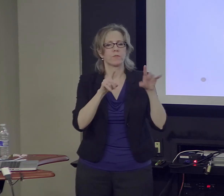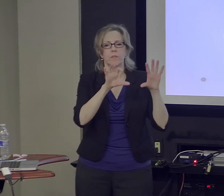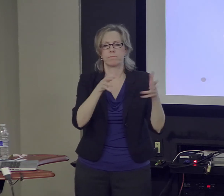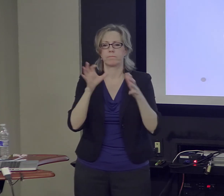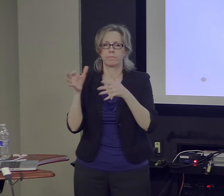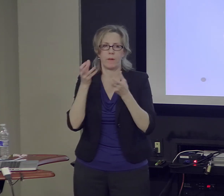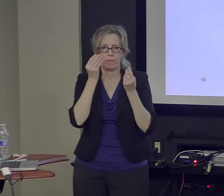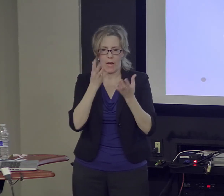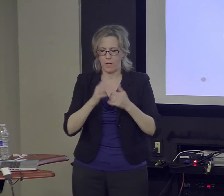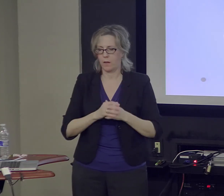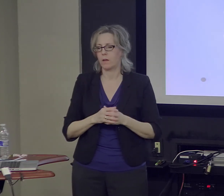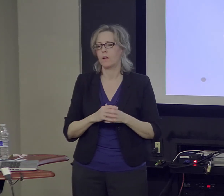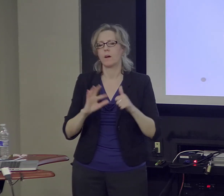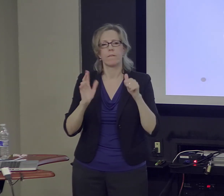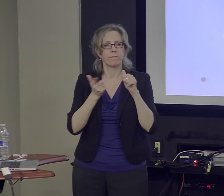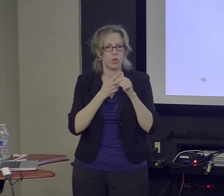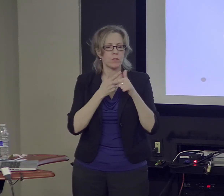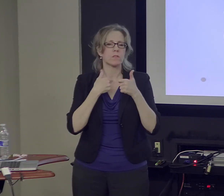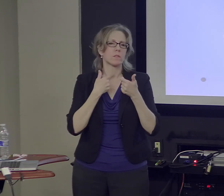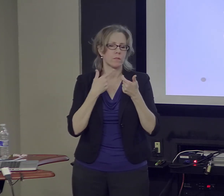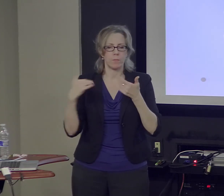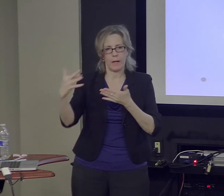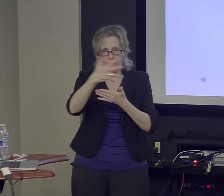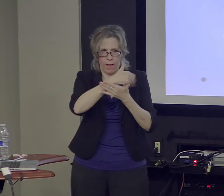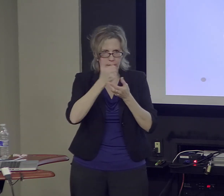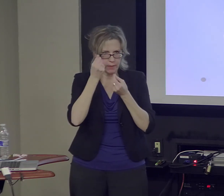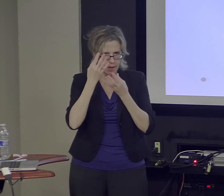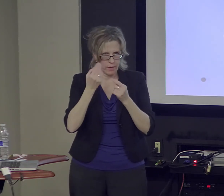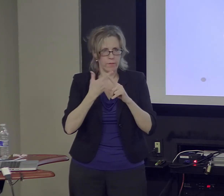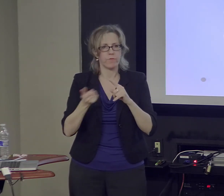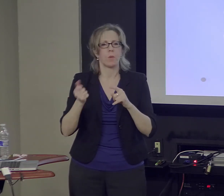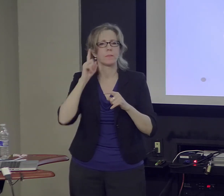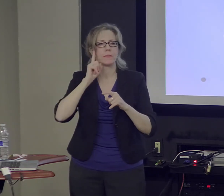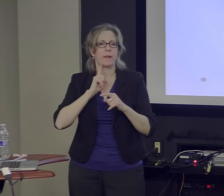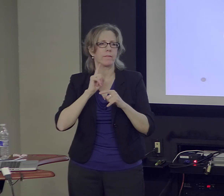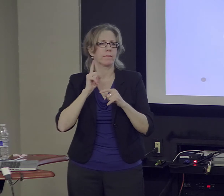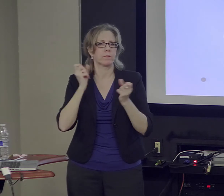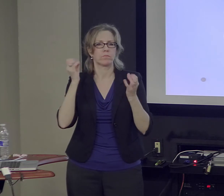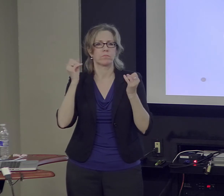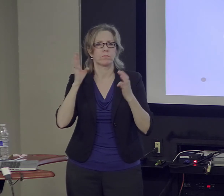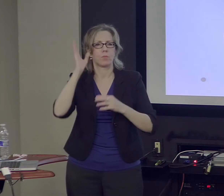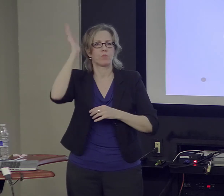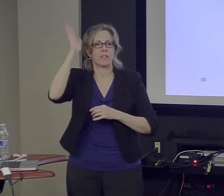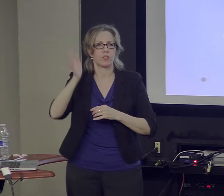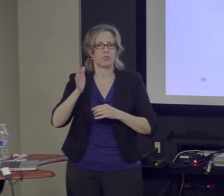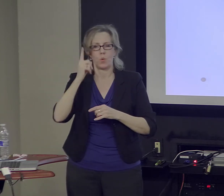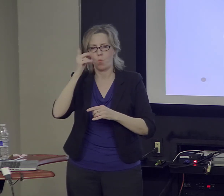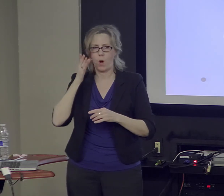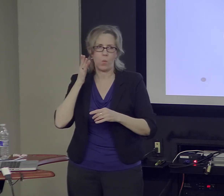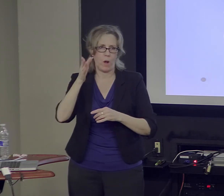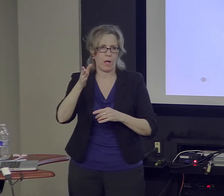I have two different data sets. I'm collecting information from deaf